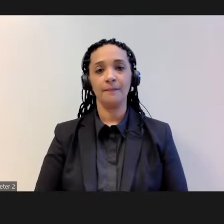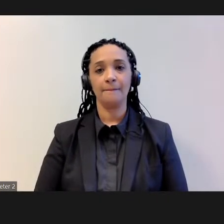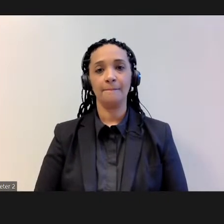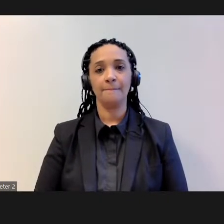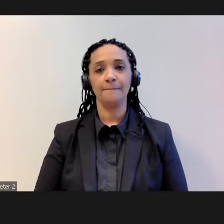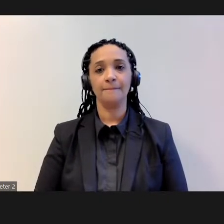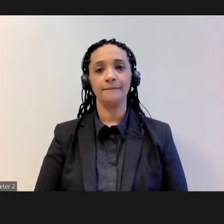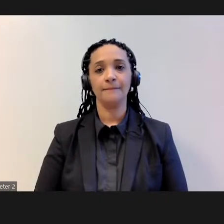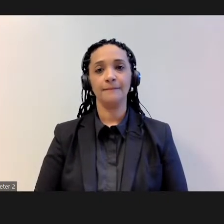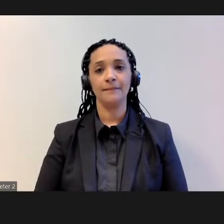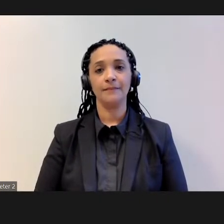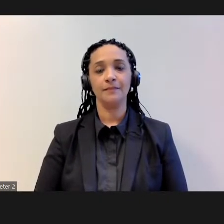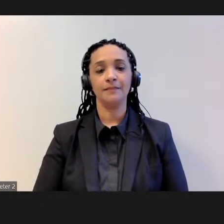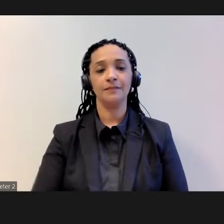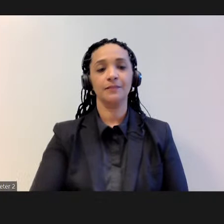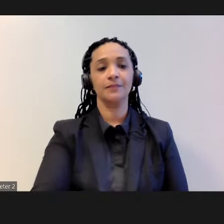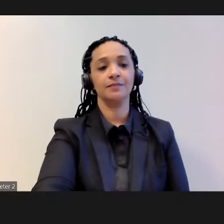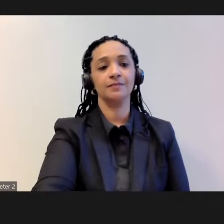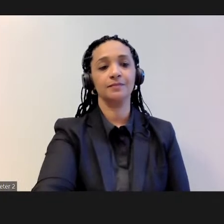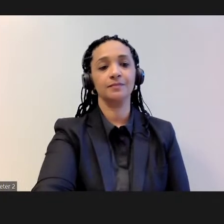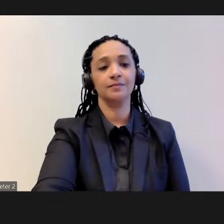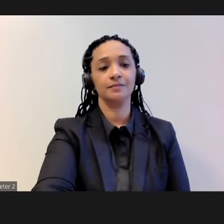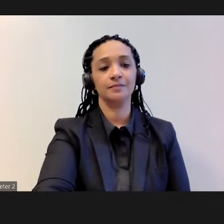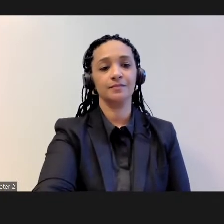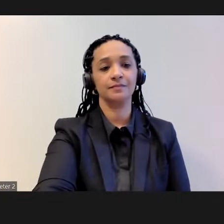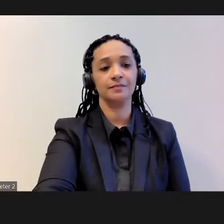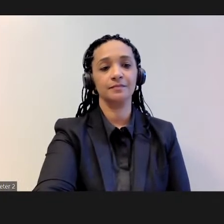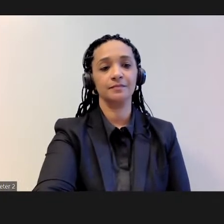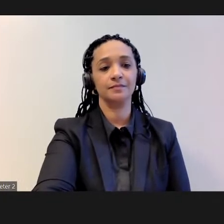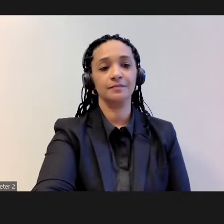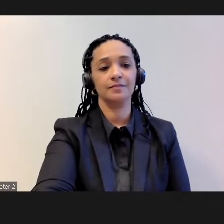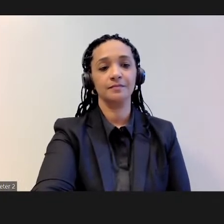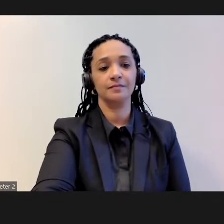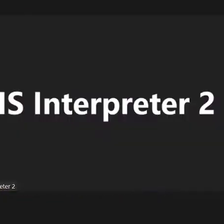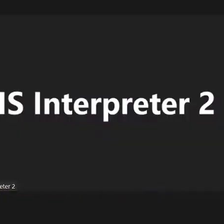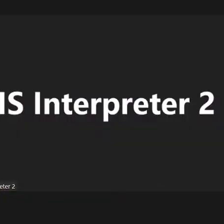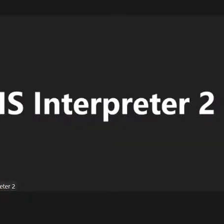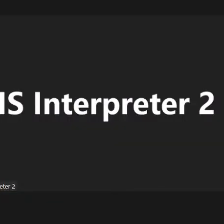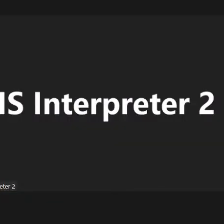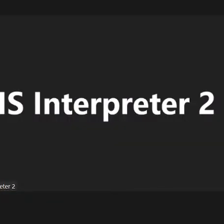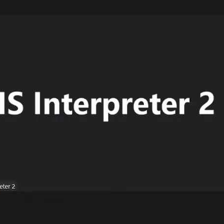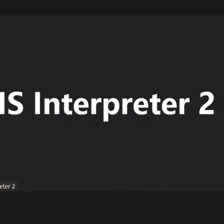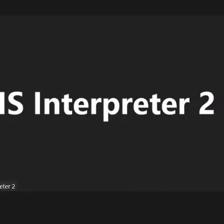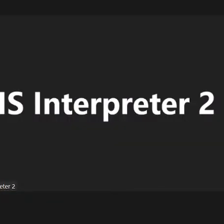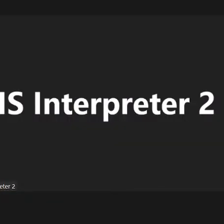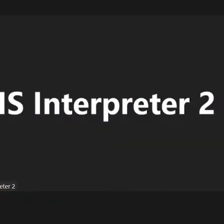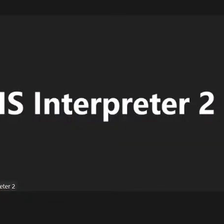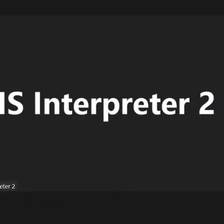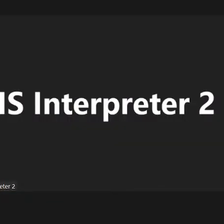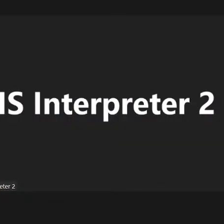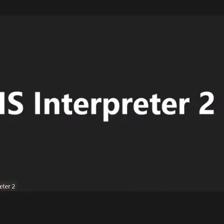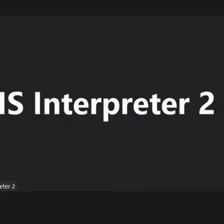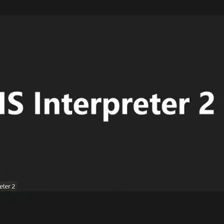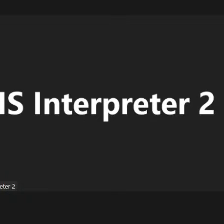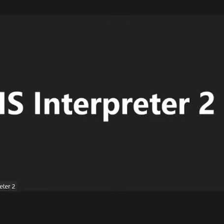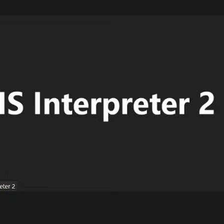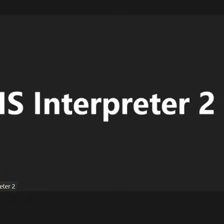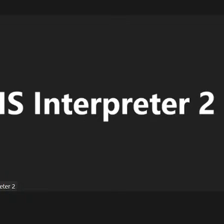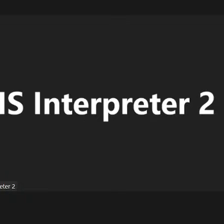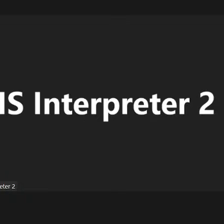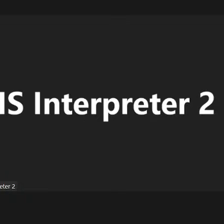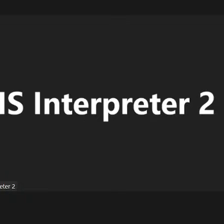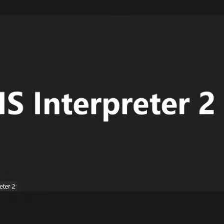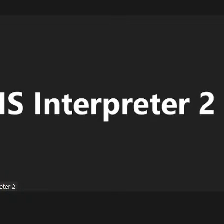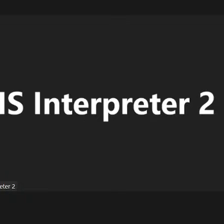The role of innovation, technology, data as a public good, to inform the way we